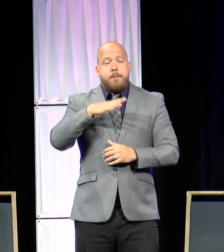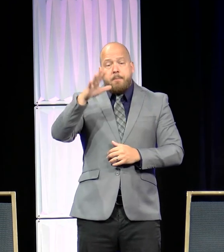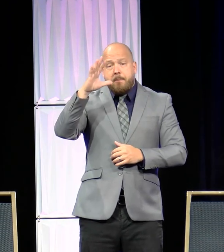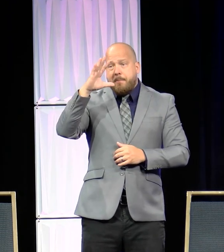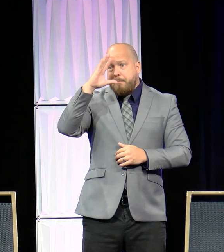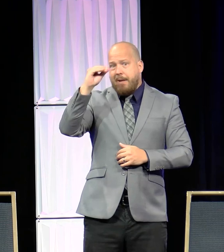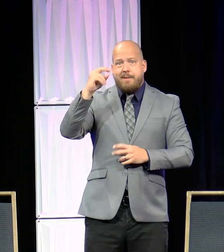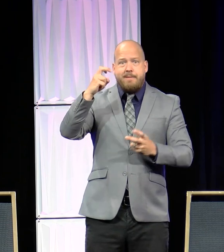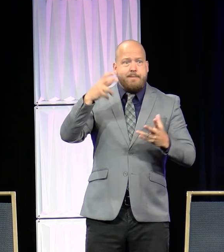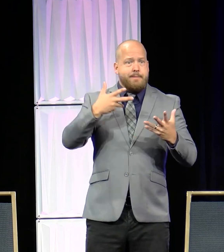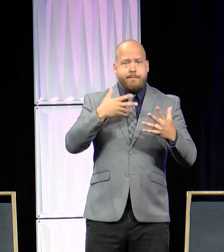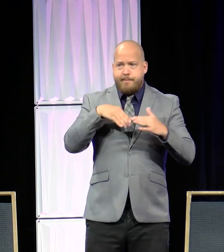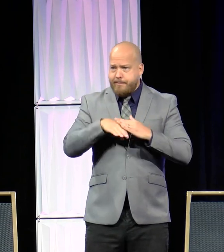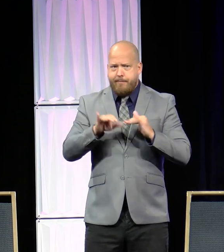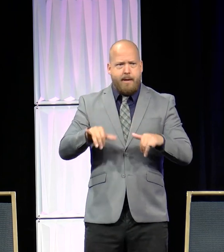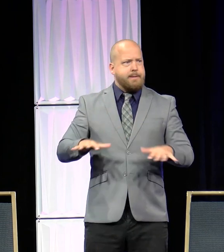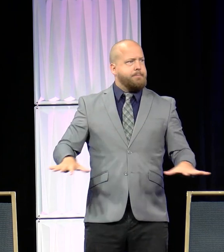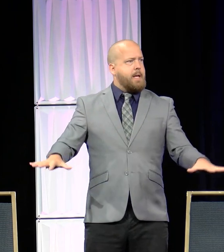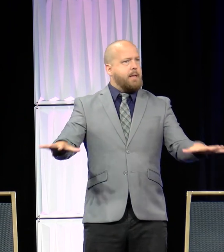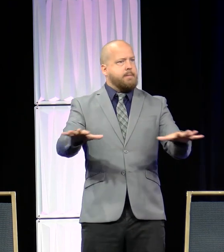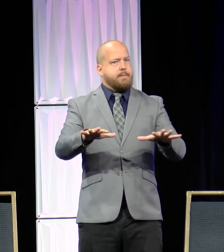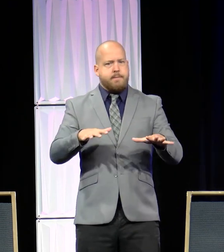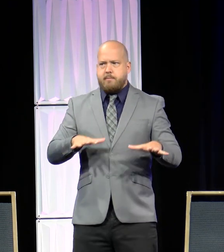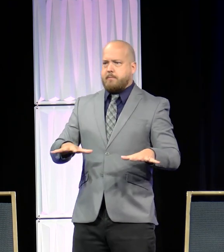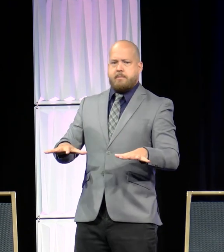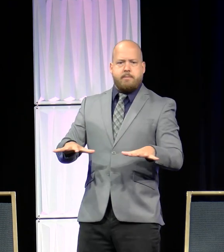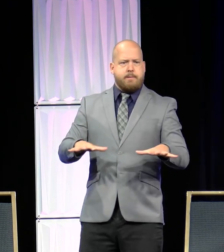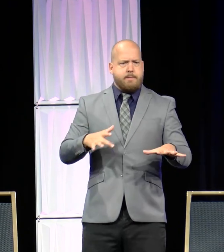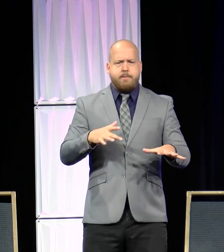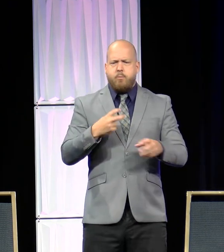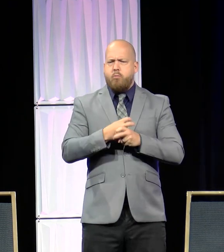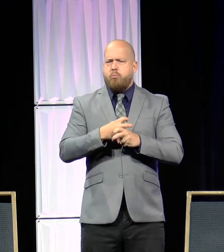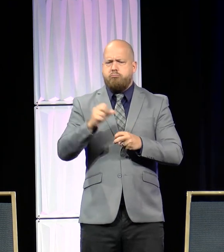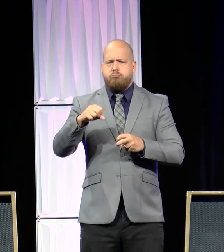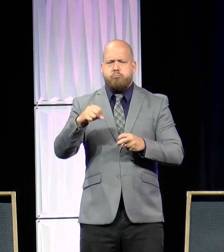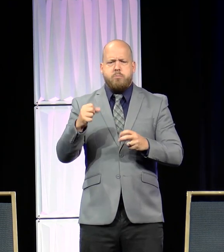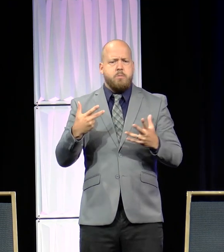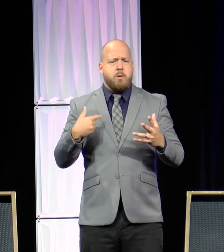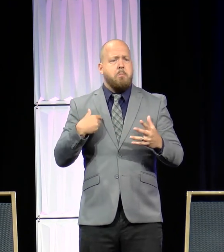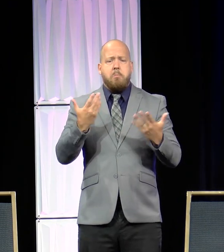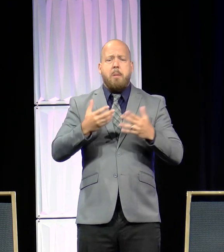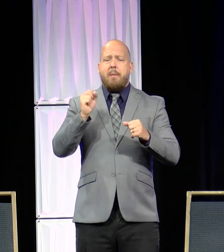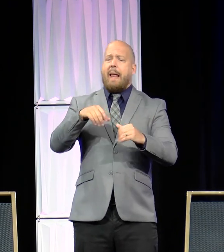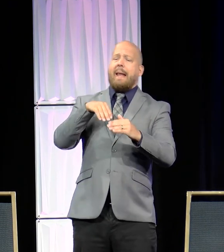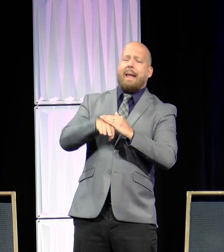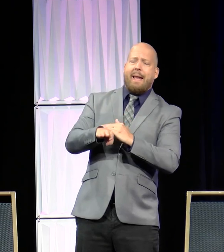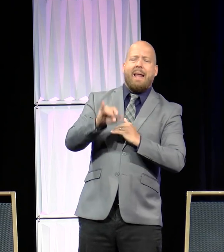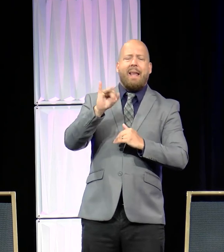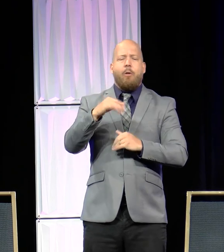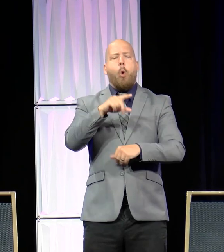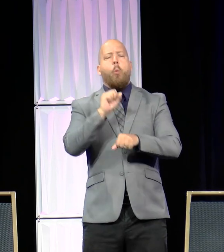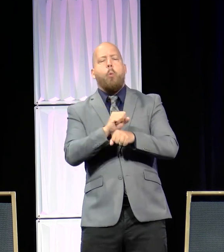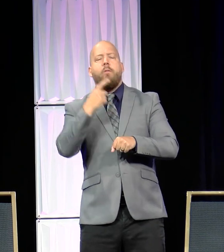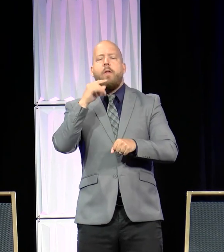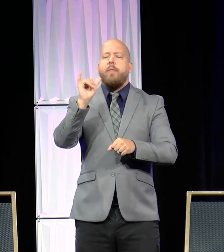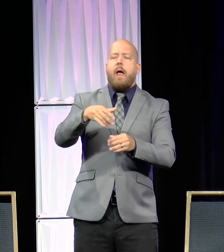in this space if you were working in offenders programs. Of course, there was a lot of engagement with law enforcement and legislatures. That was